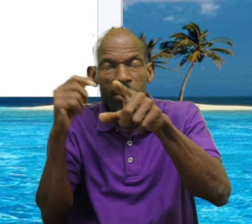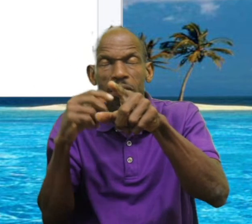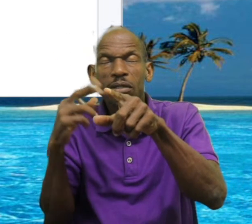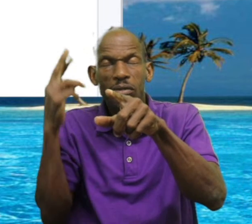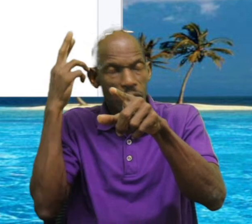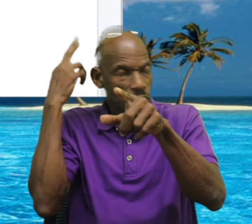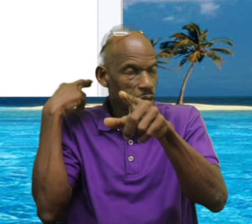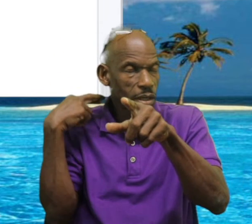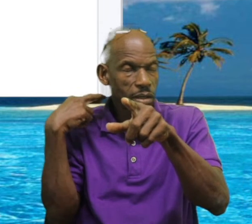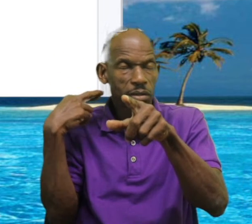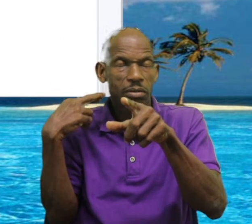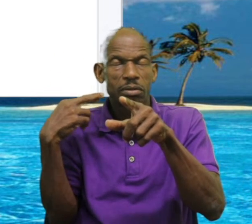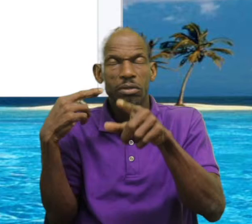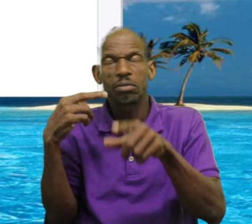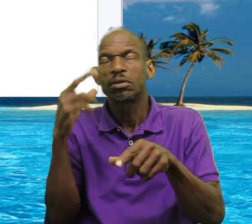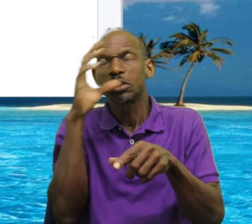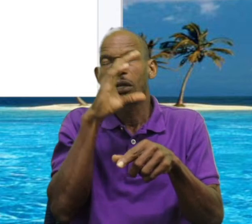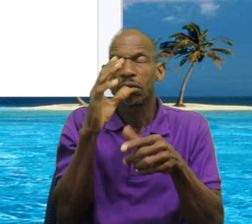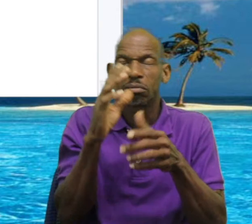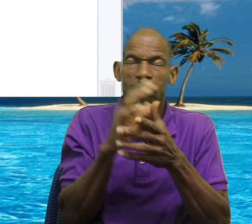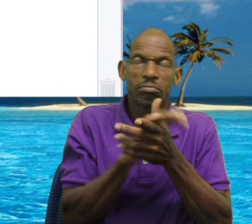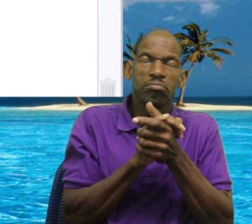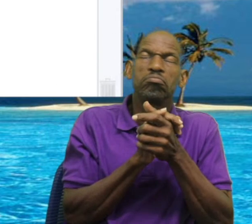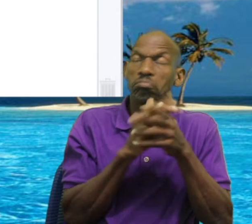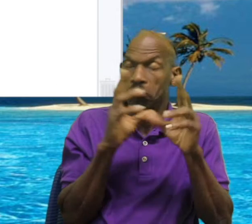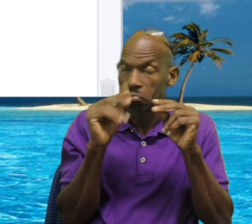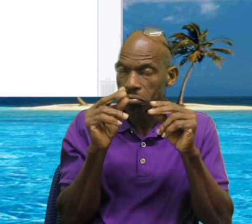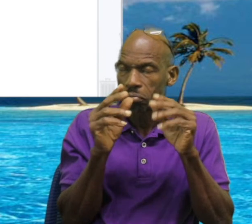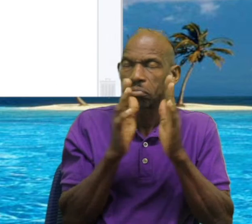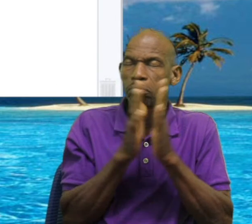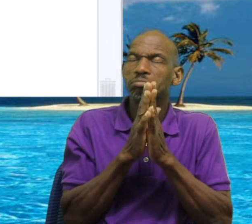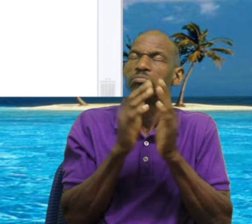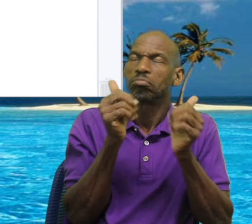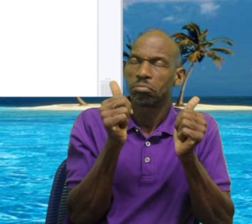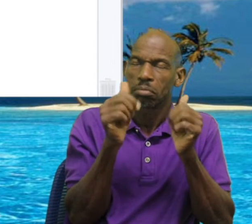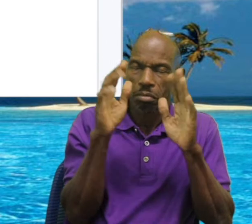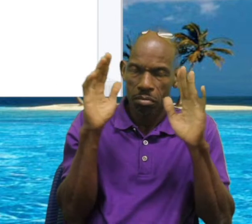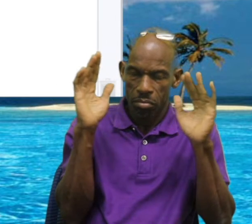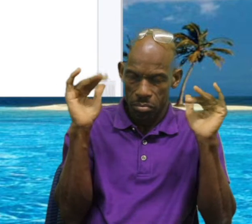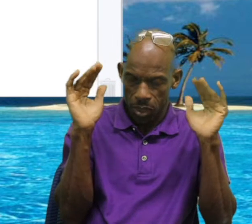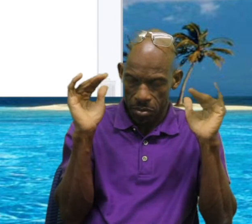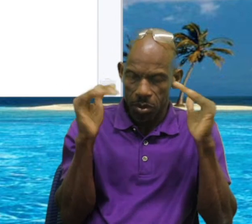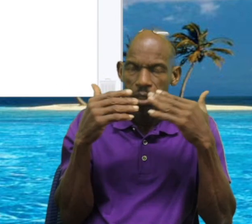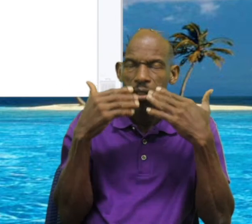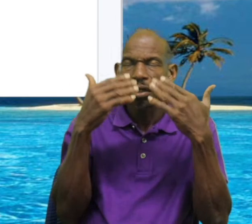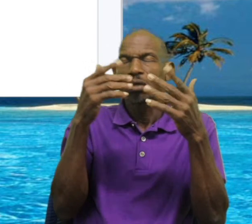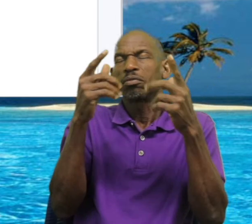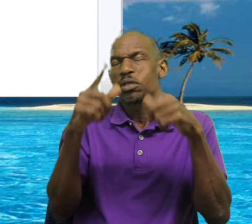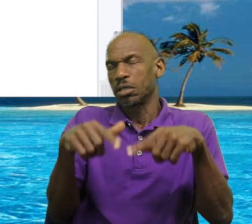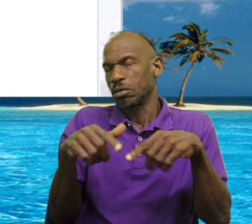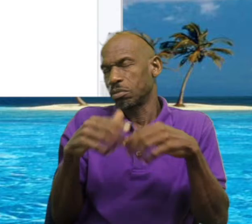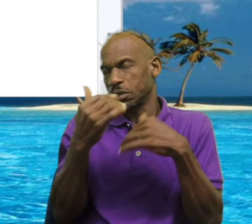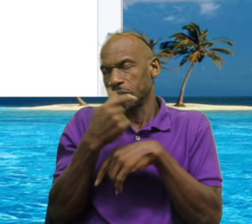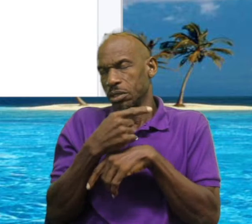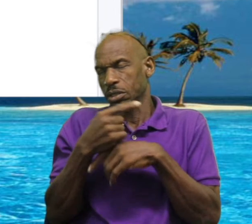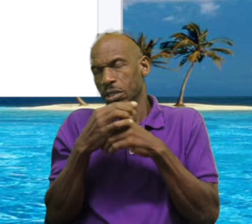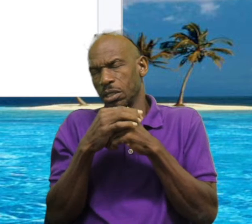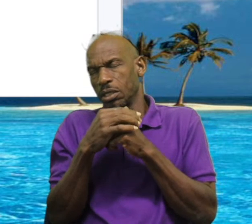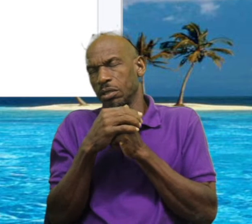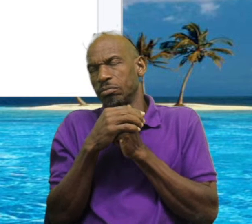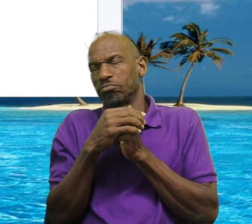Rebecca? Okay, so I want to say goodbye. Thank you for coming out this